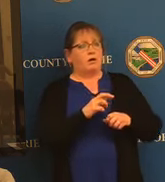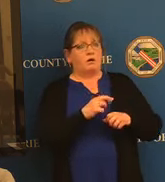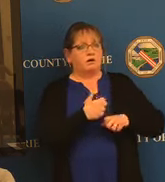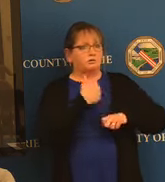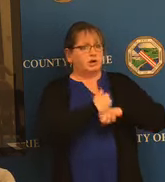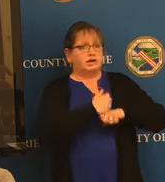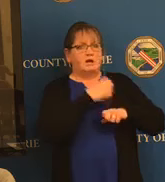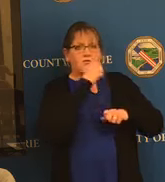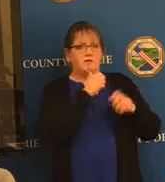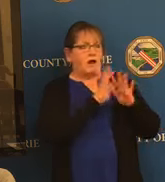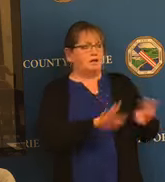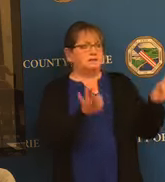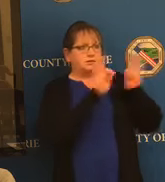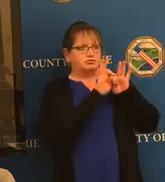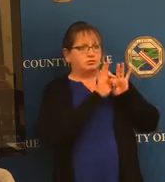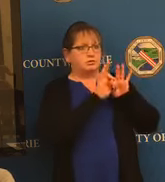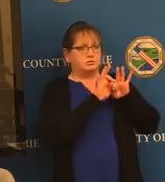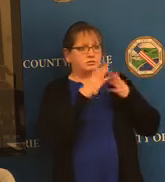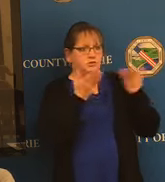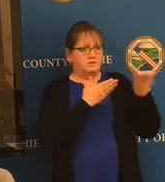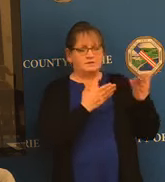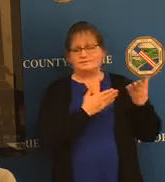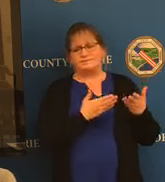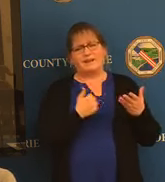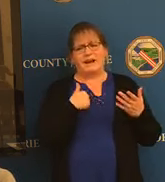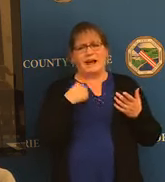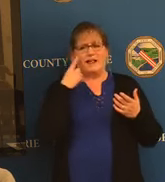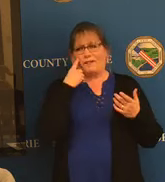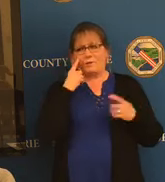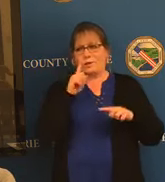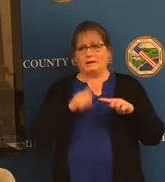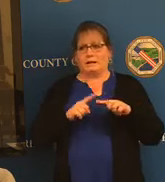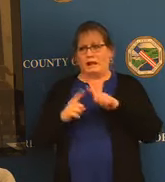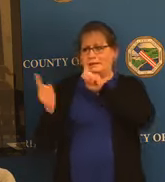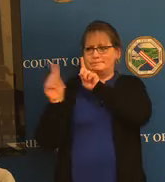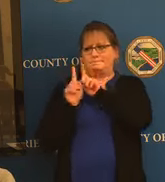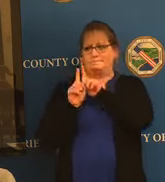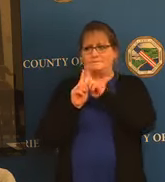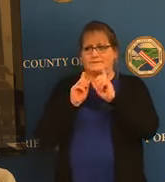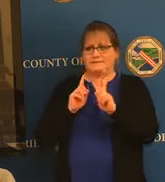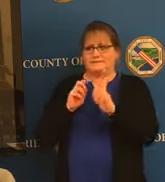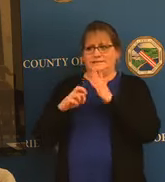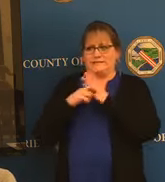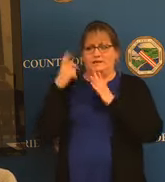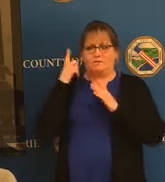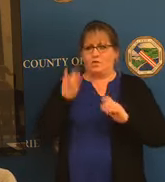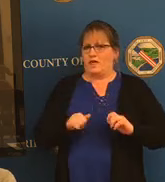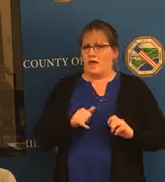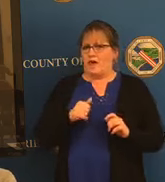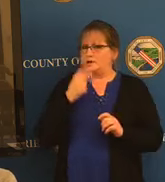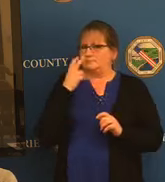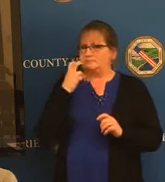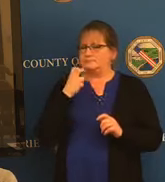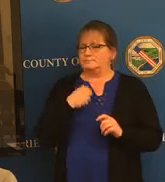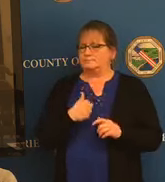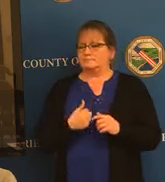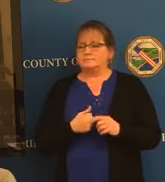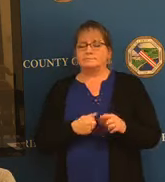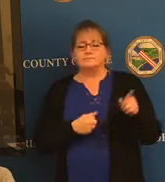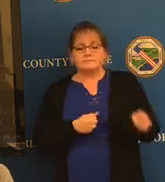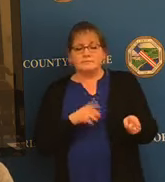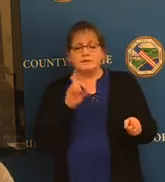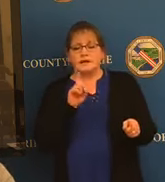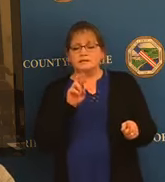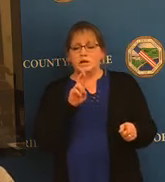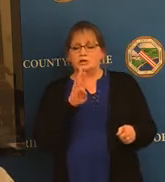believe at this point we would be able to issue a ticket just because someone happened to be standing within 6 feet of another person. Next question. Dr. Burstein,